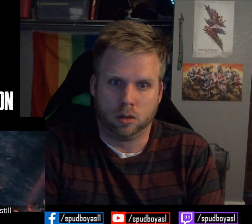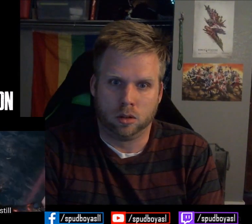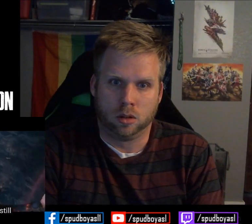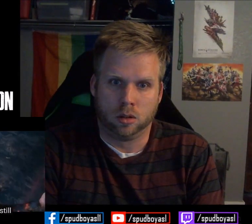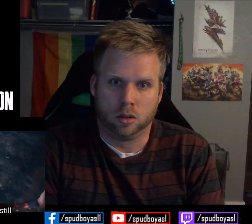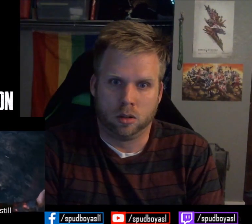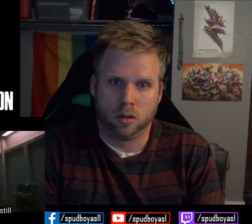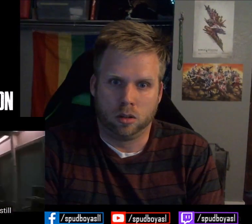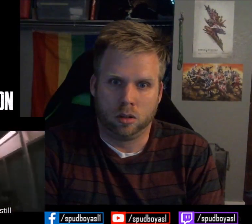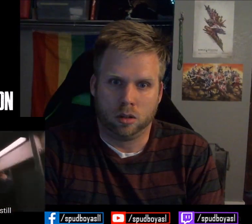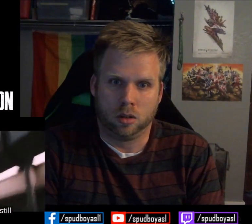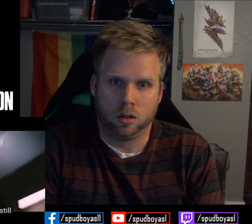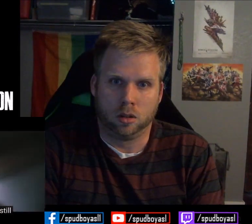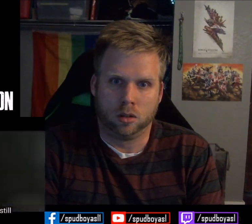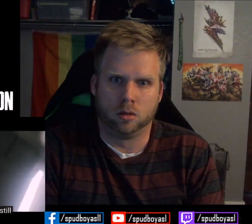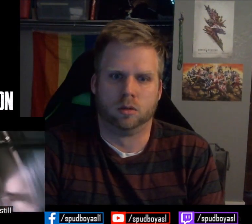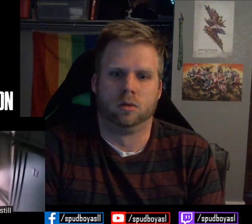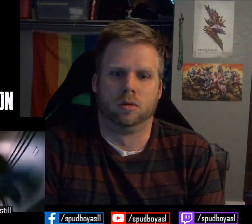We can still help her.